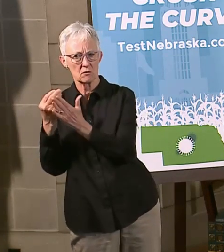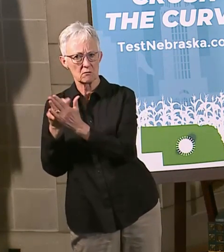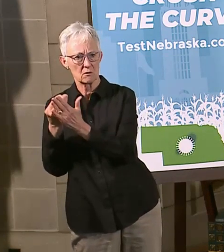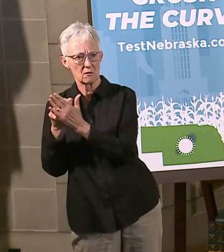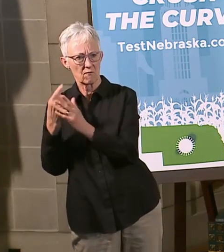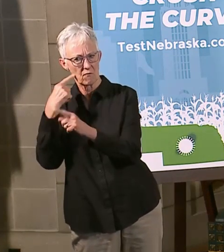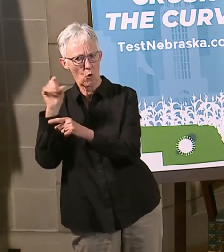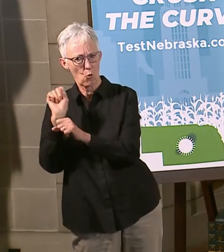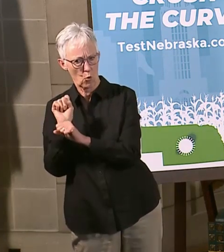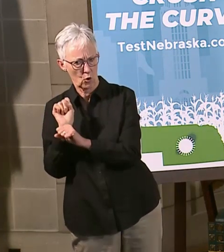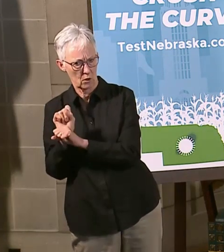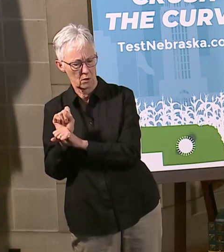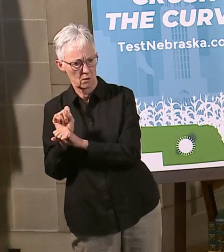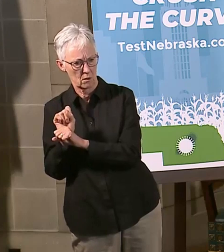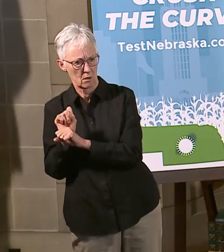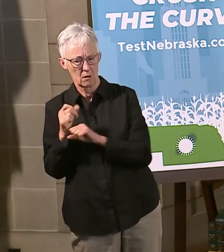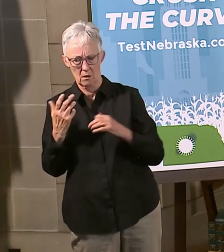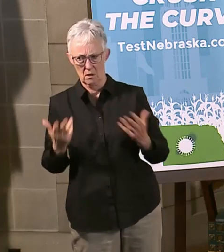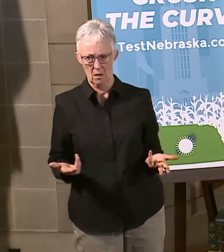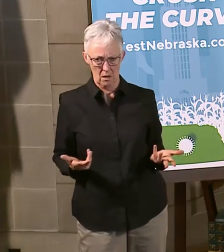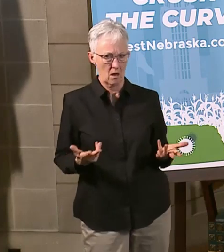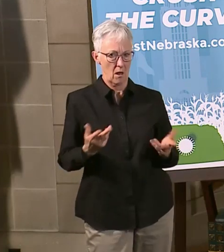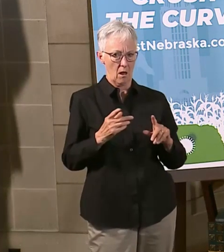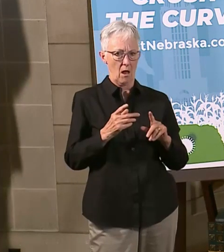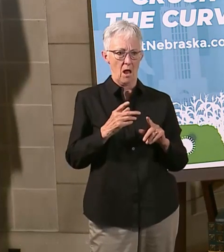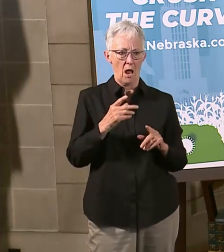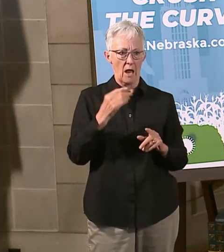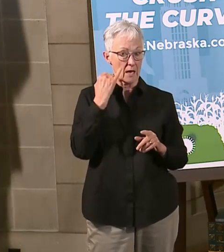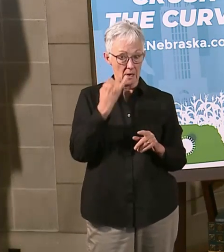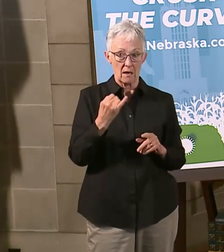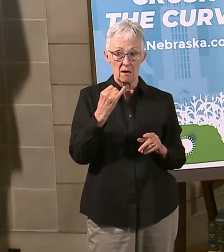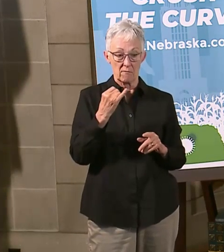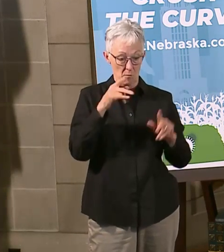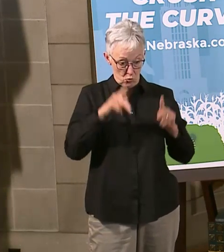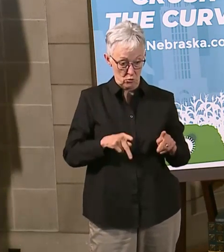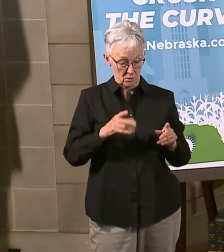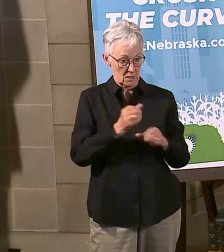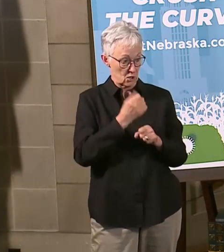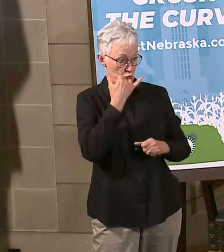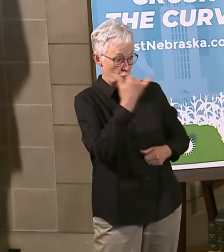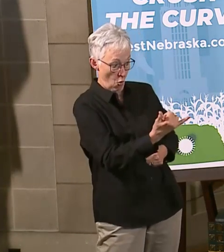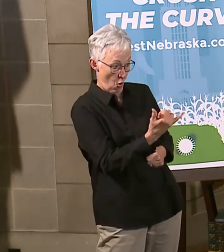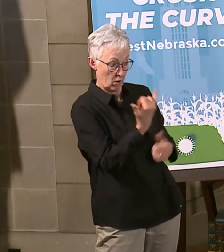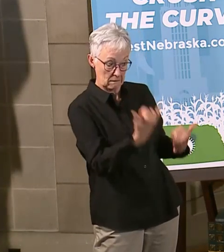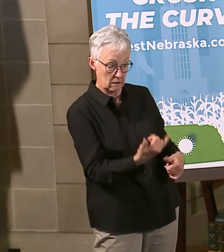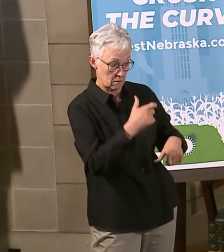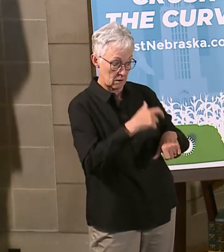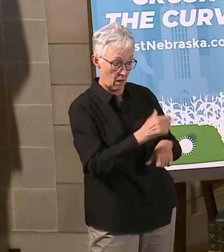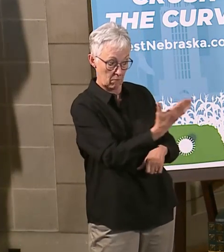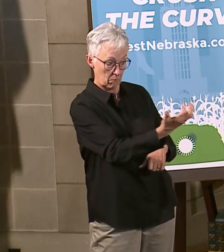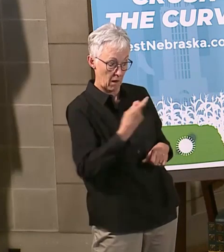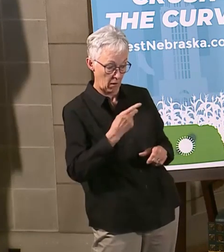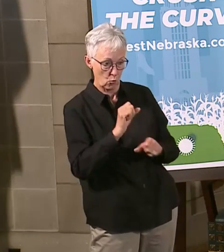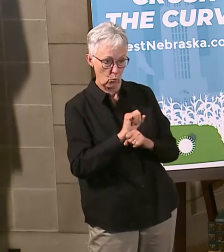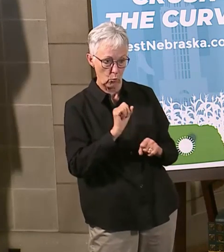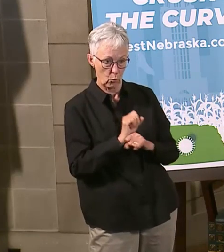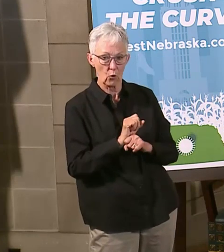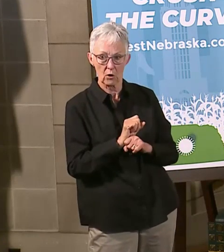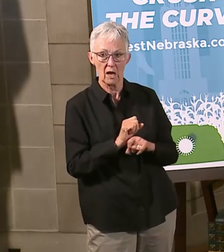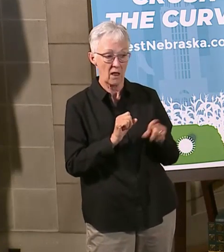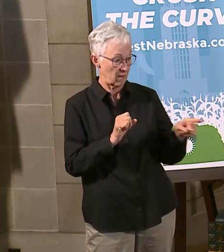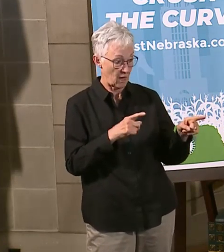your benefits. So it really shouldn't be an issue here in Nebraska. Again, it's really that bump, that extra $600 is really recognizing that this is